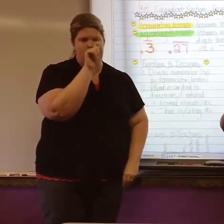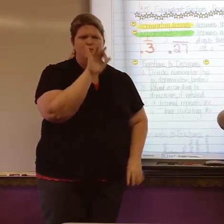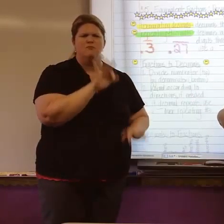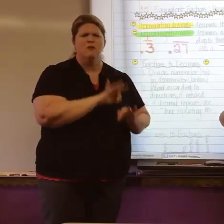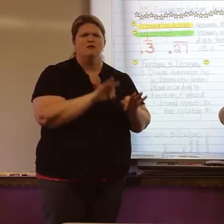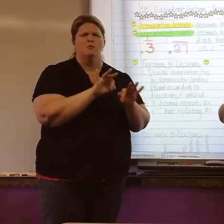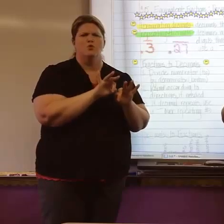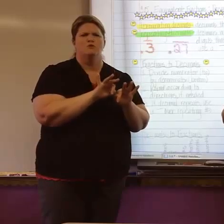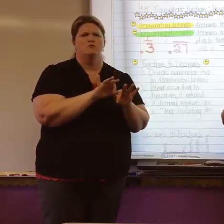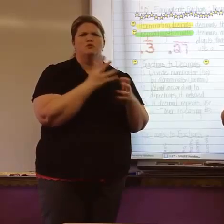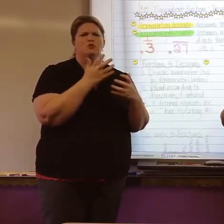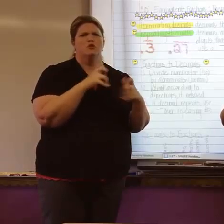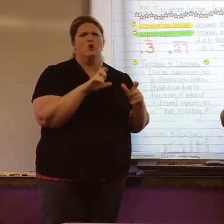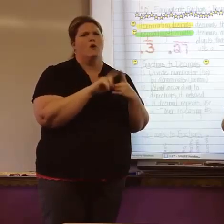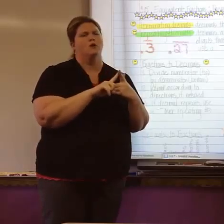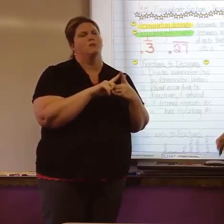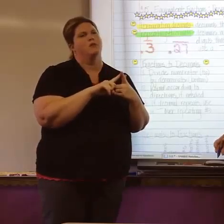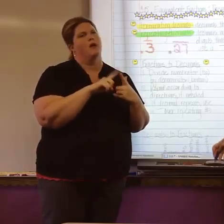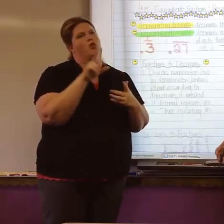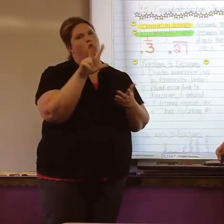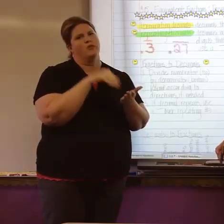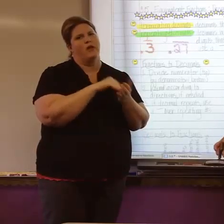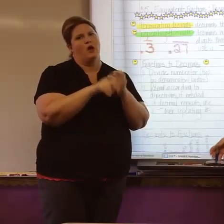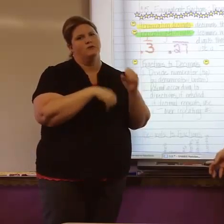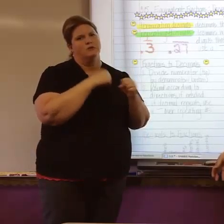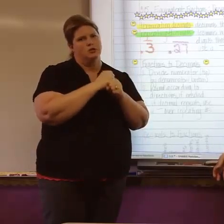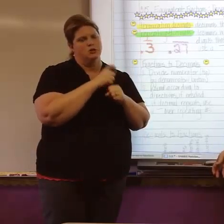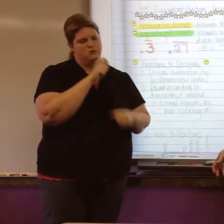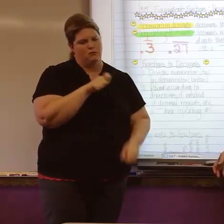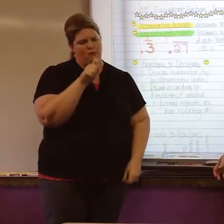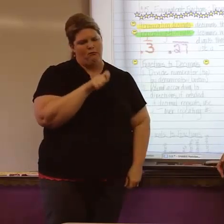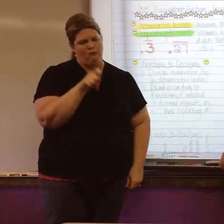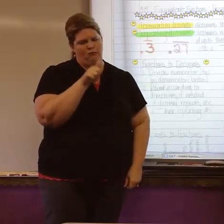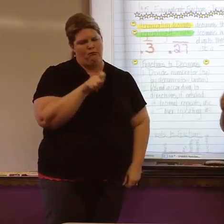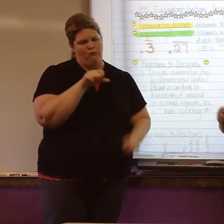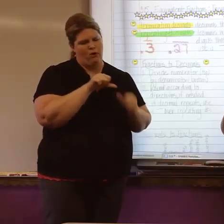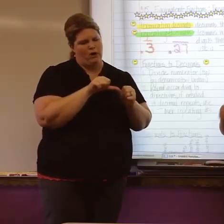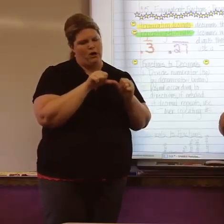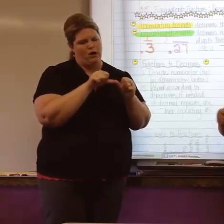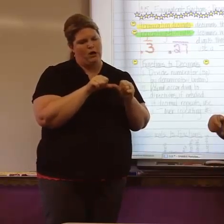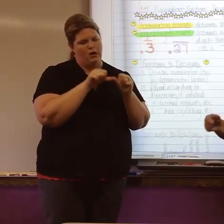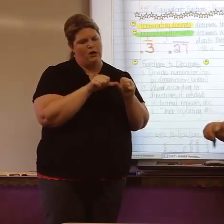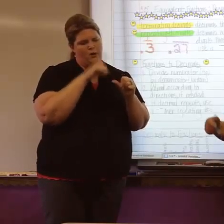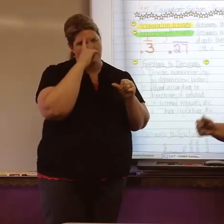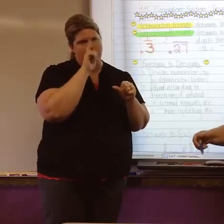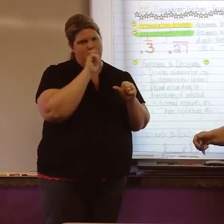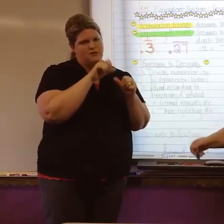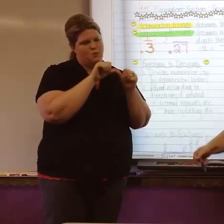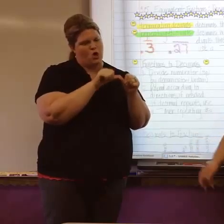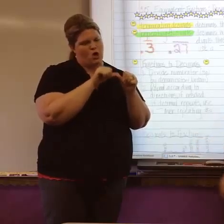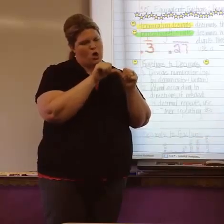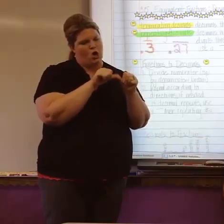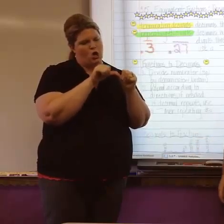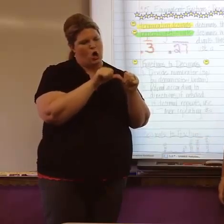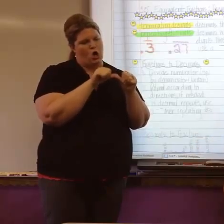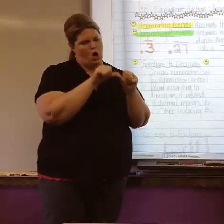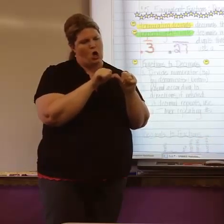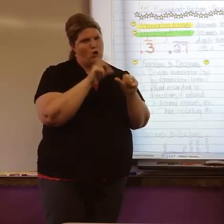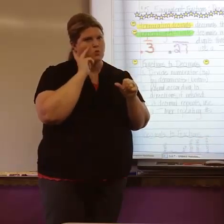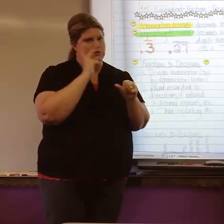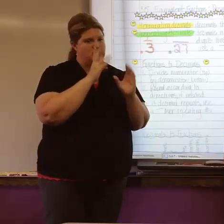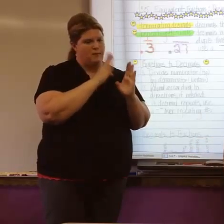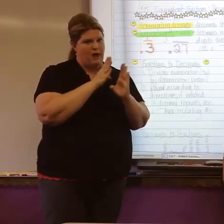important. You don't want to spend 3,000 years on one math problem because the decimal's going on and on and on and on. I'm going to give